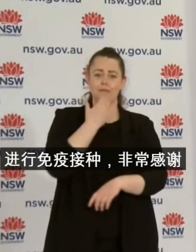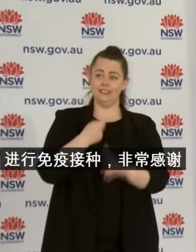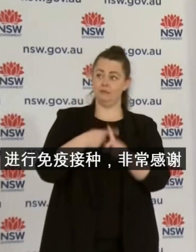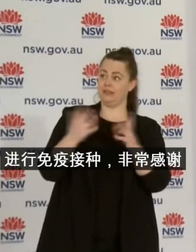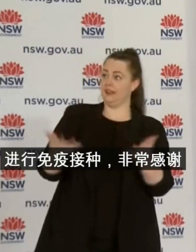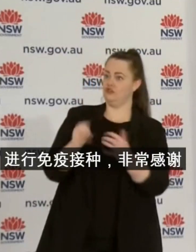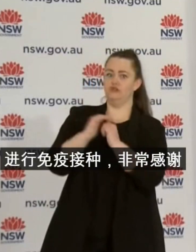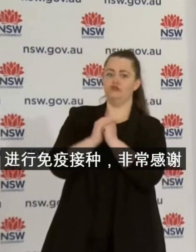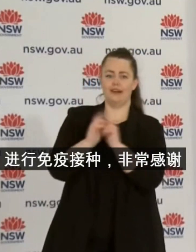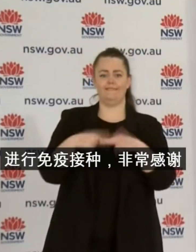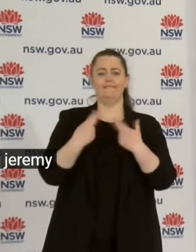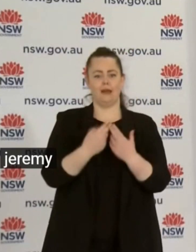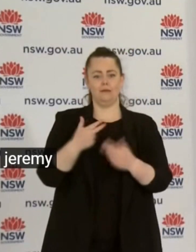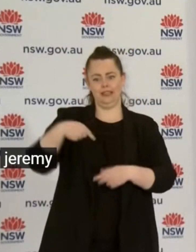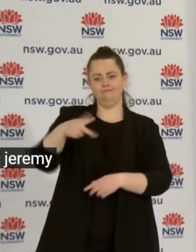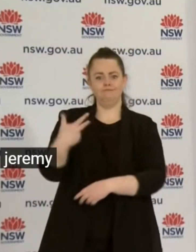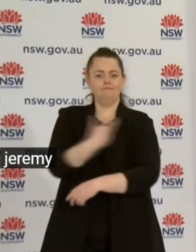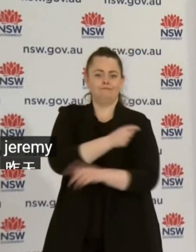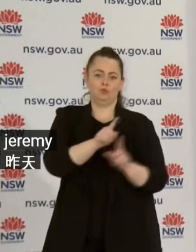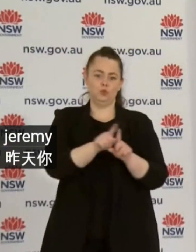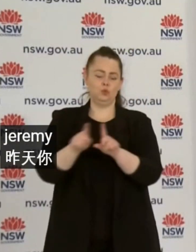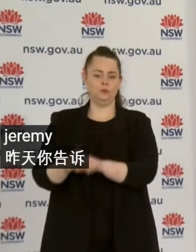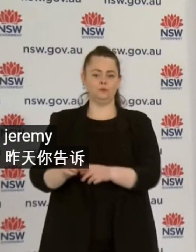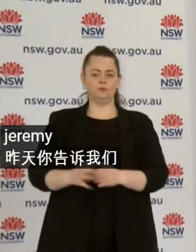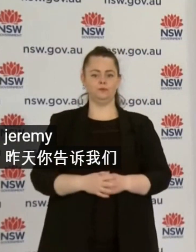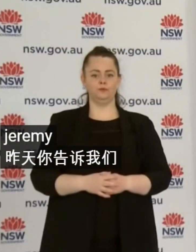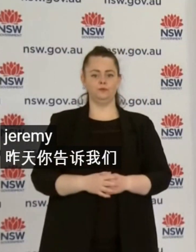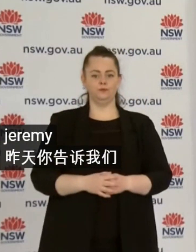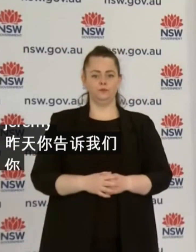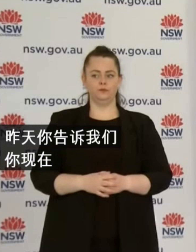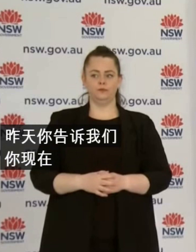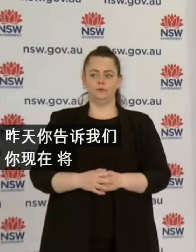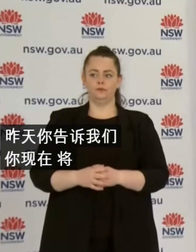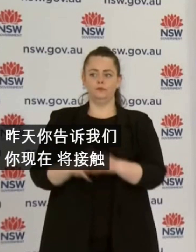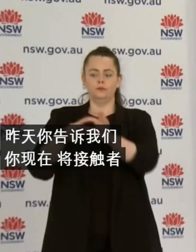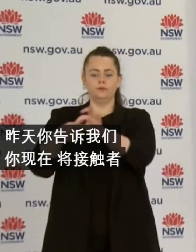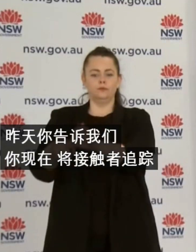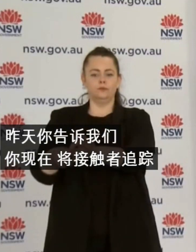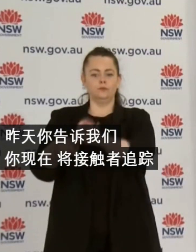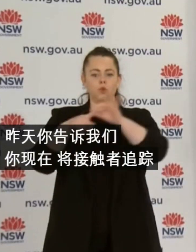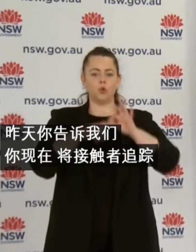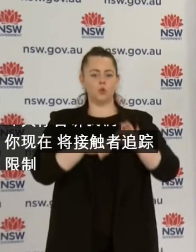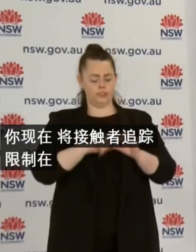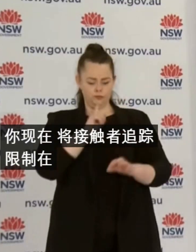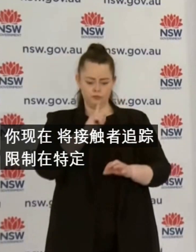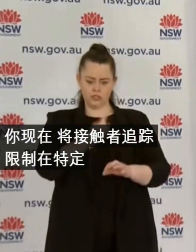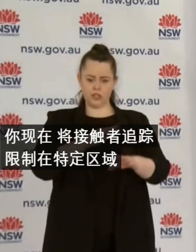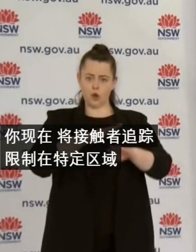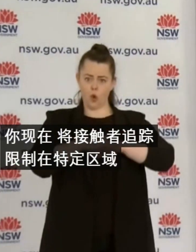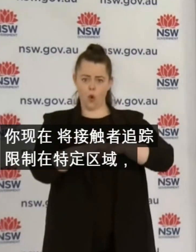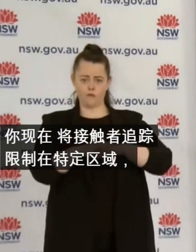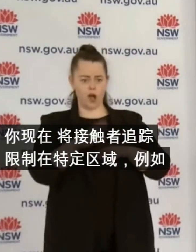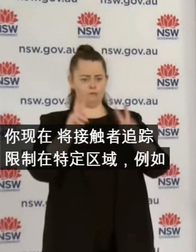much. Jeremy, yesterday you told us that you're now restricting contact tracing to